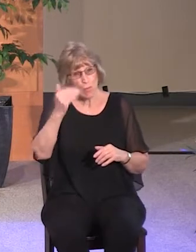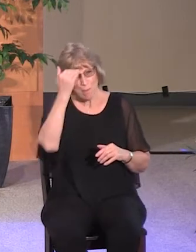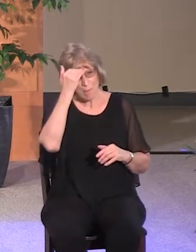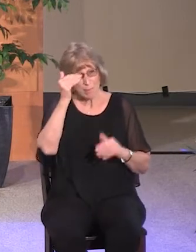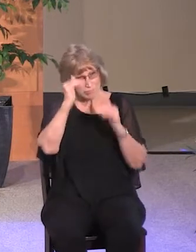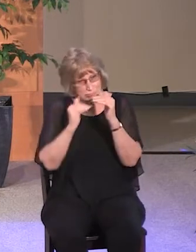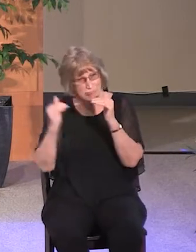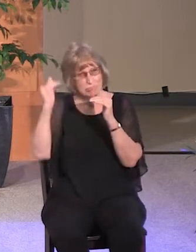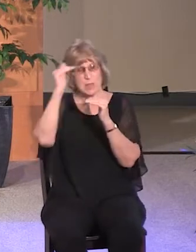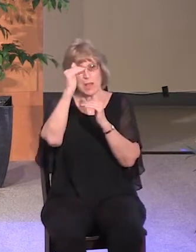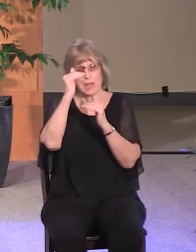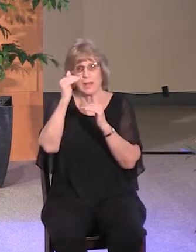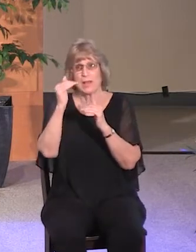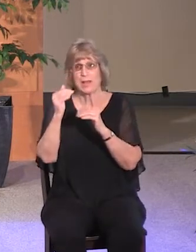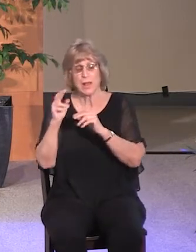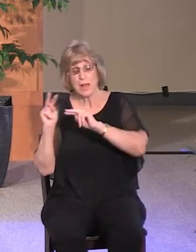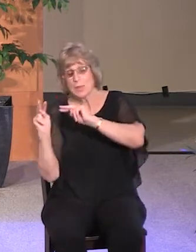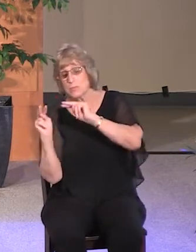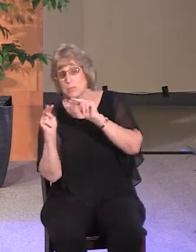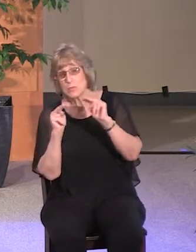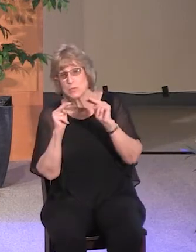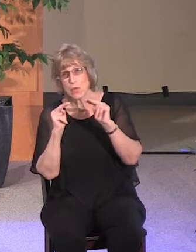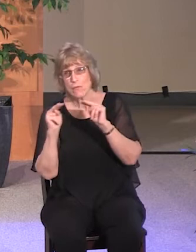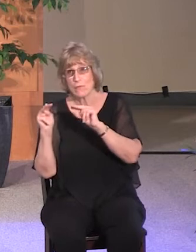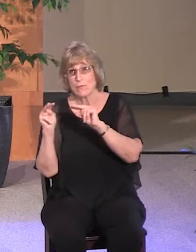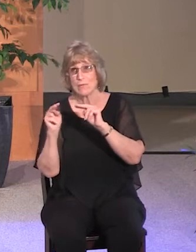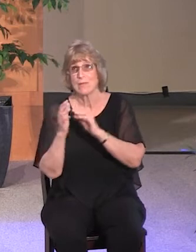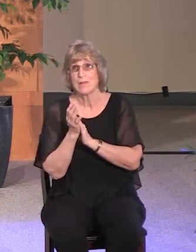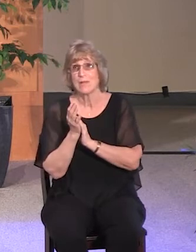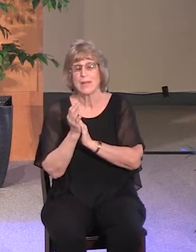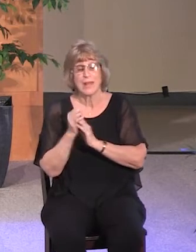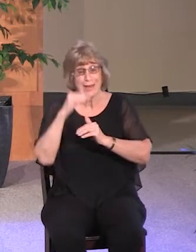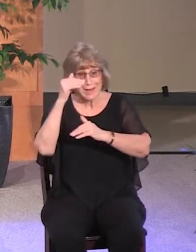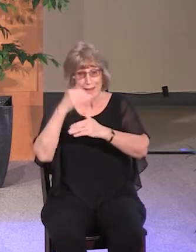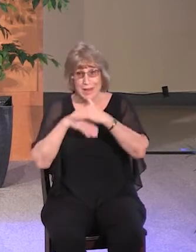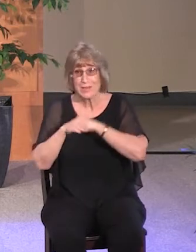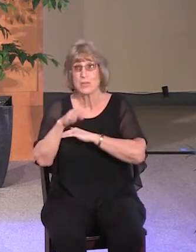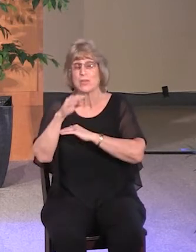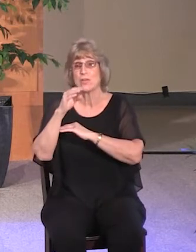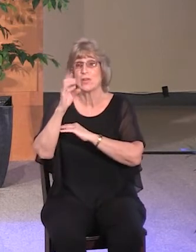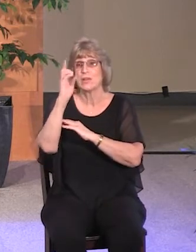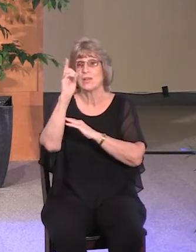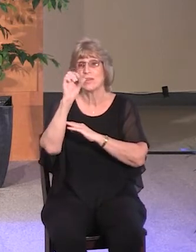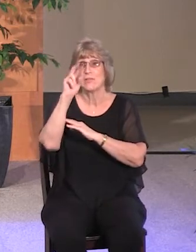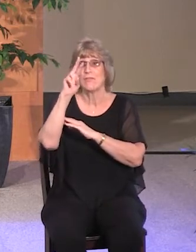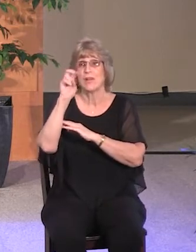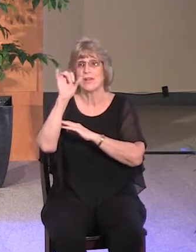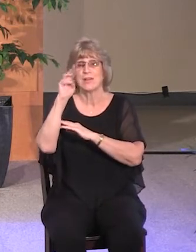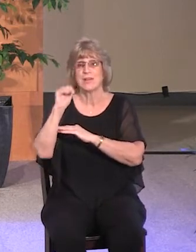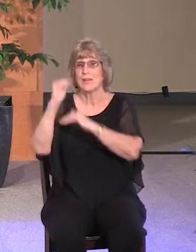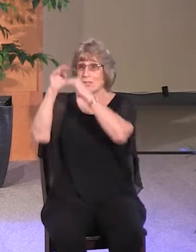as being the observer and then tapping into the divine realm, to truth,